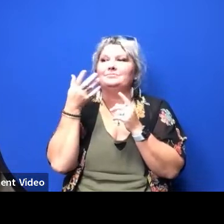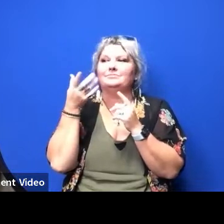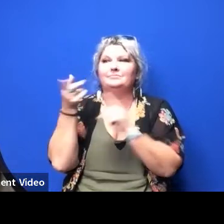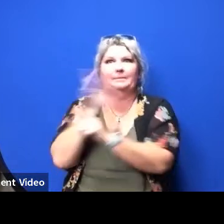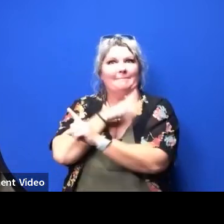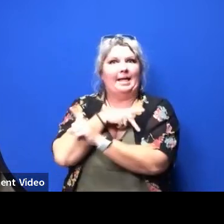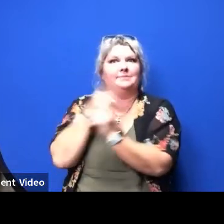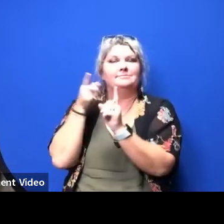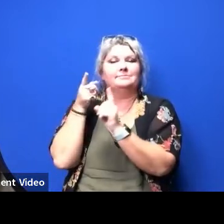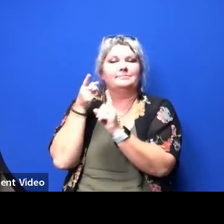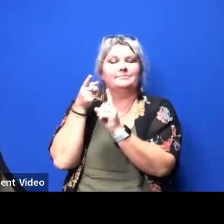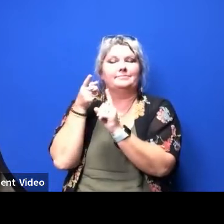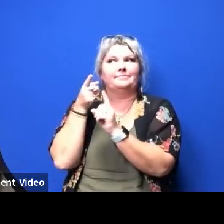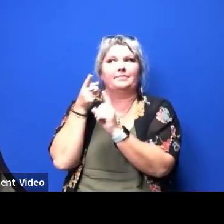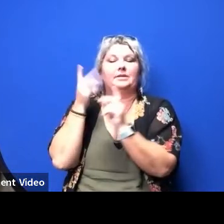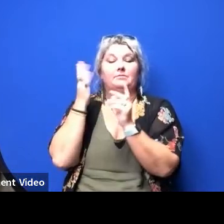here.